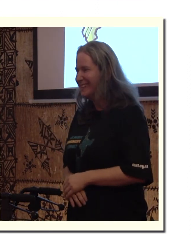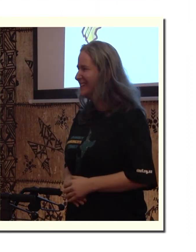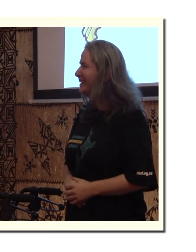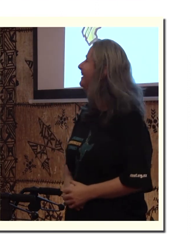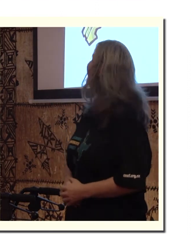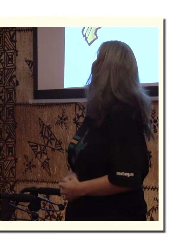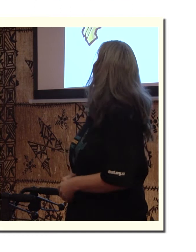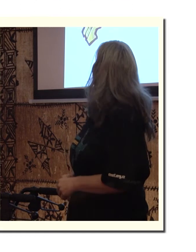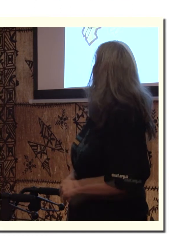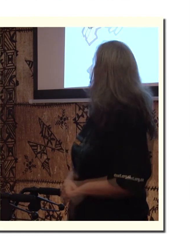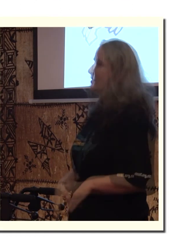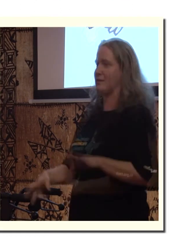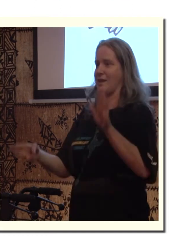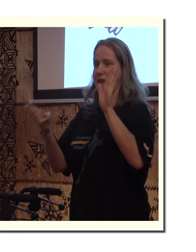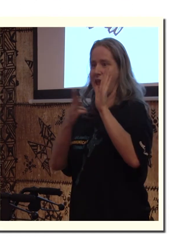T,